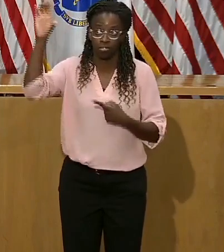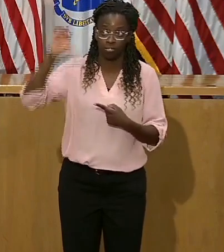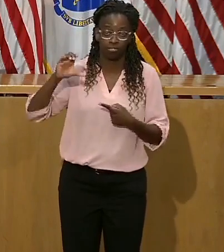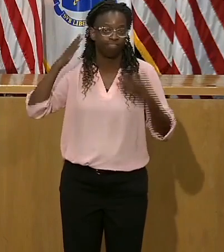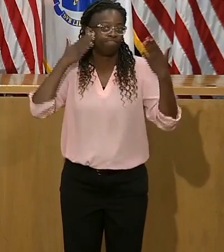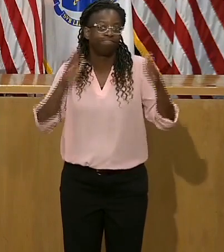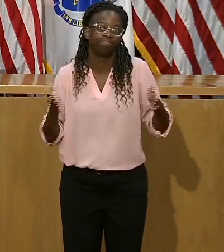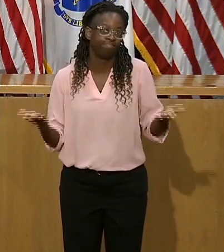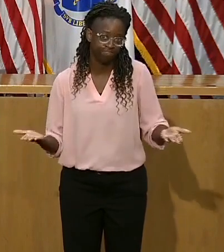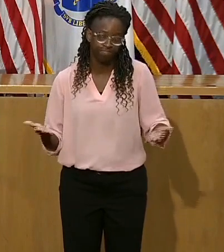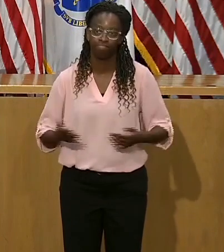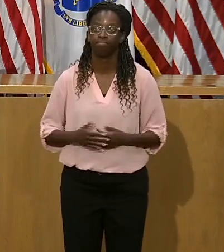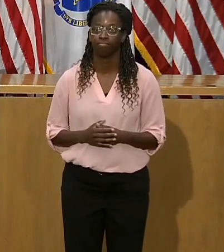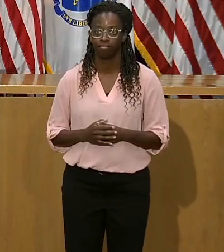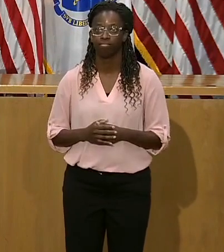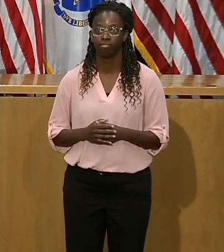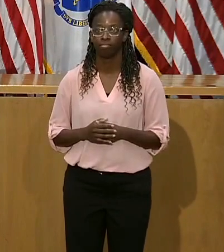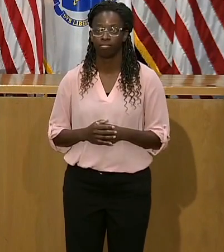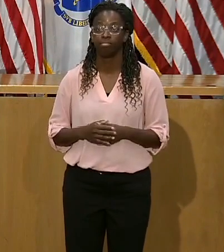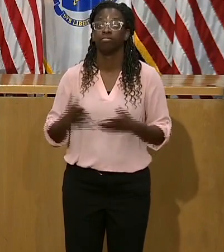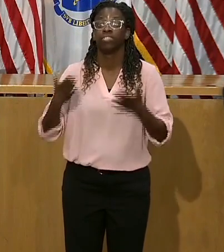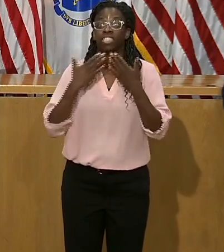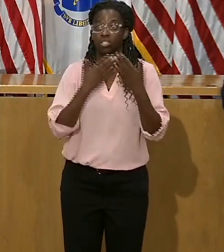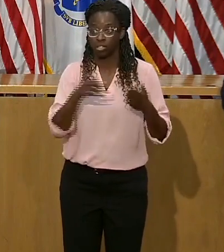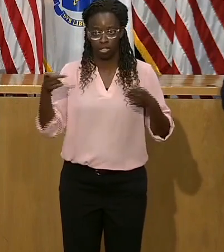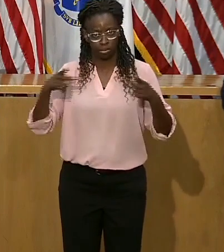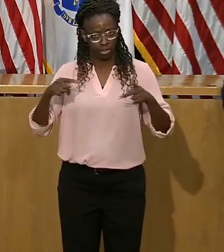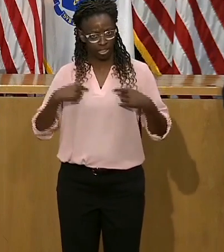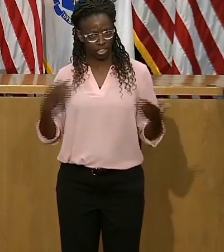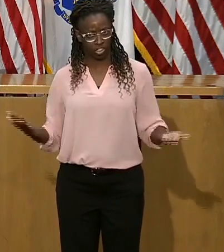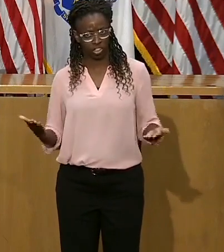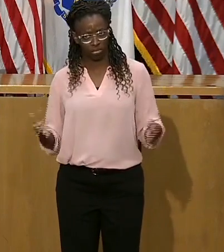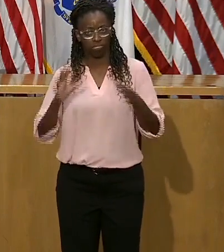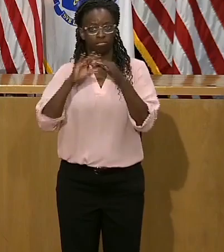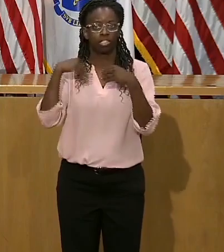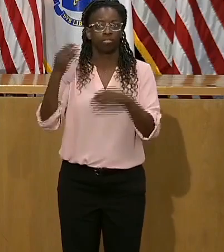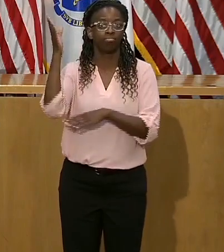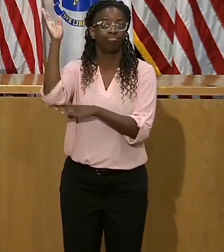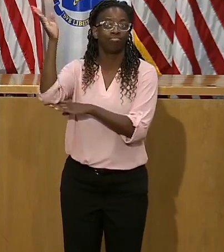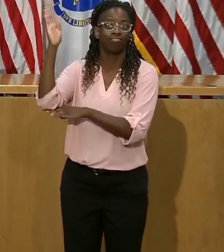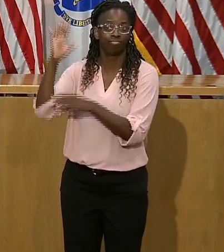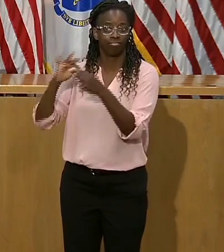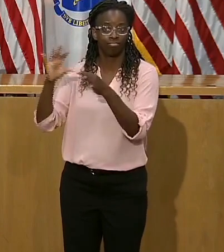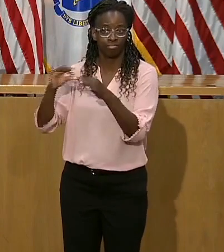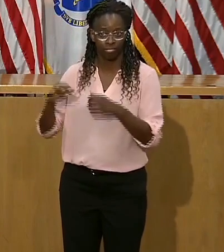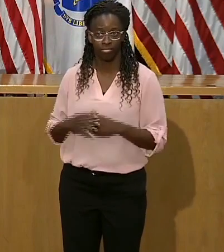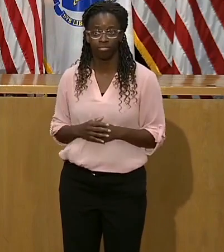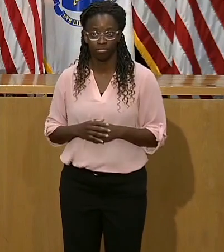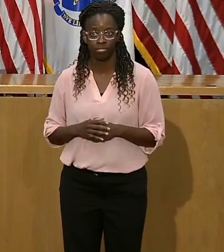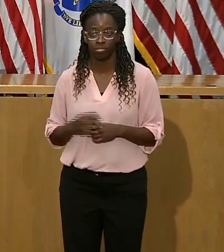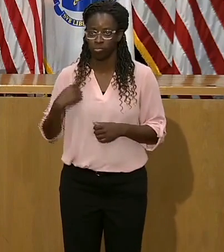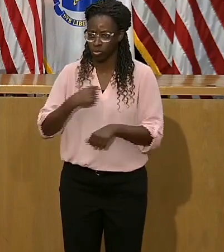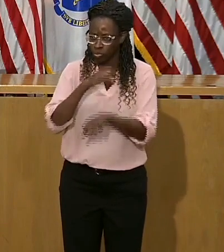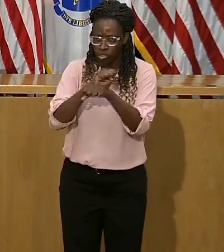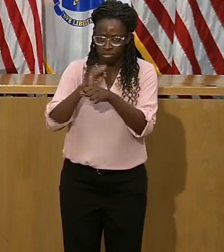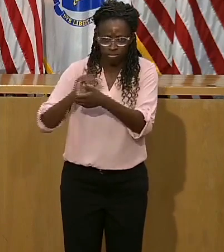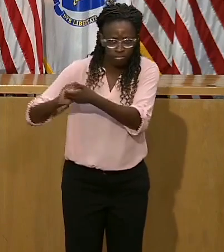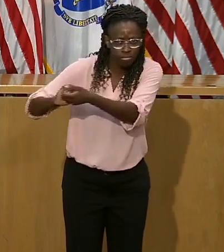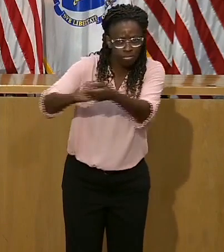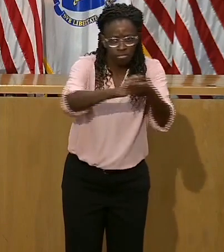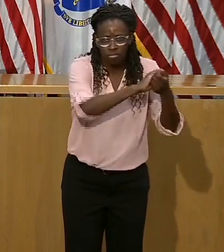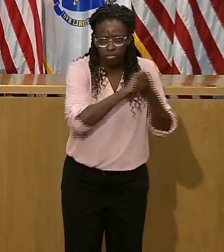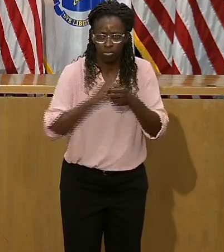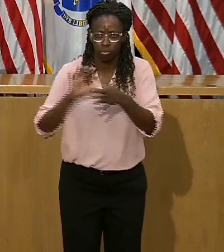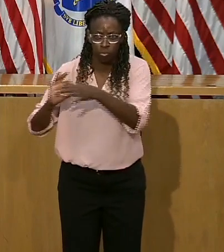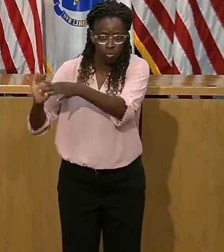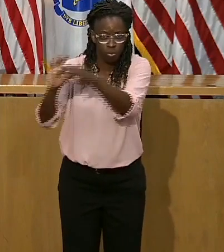opportunity to be here today. Our members and partners are committed to doing everything we can to ensure that our economic recovery leads